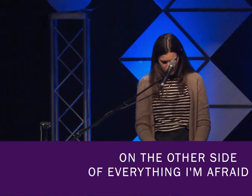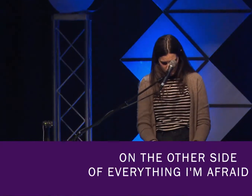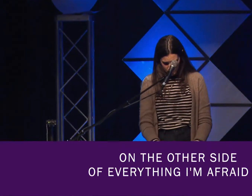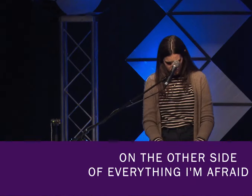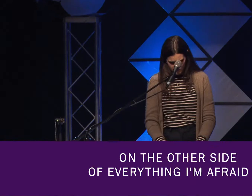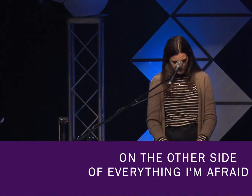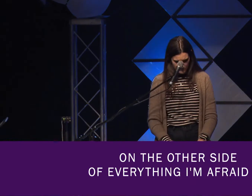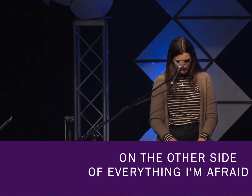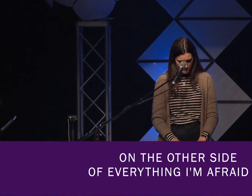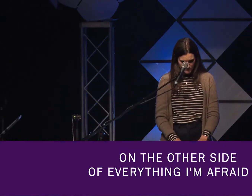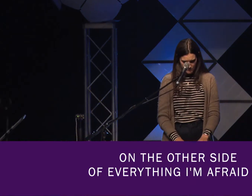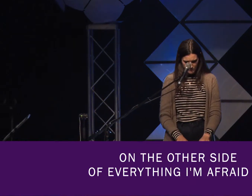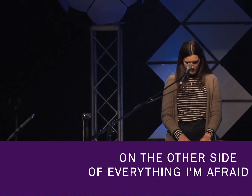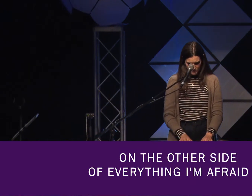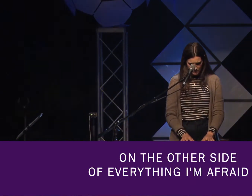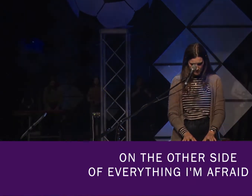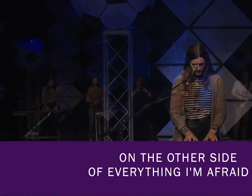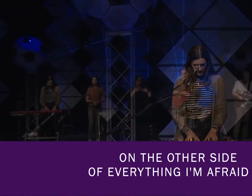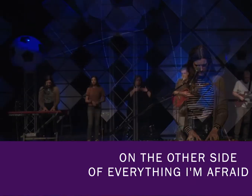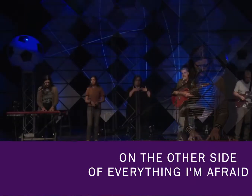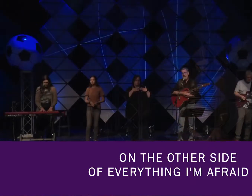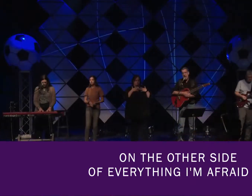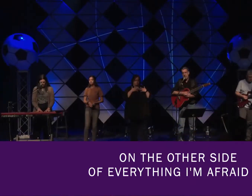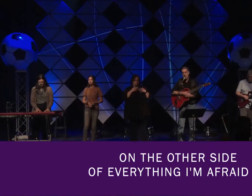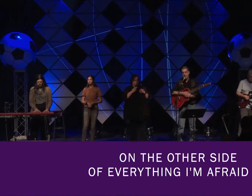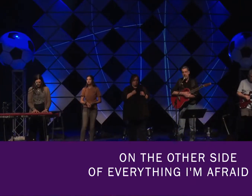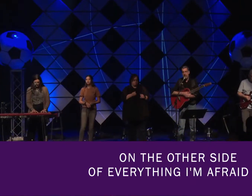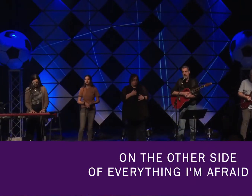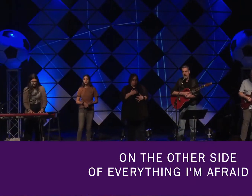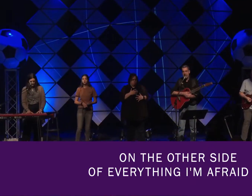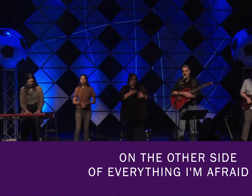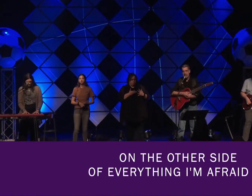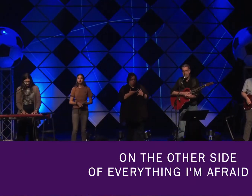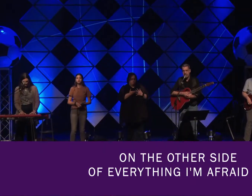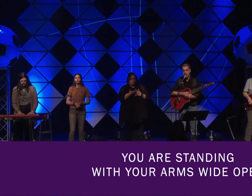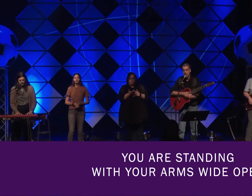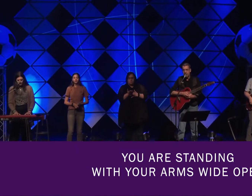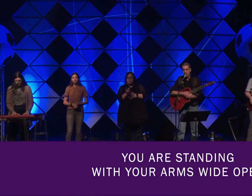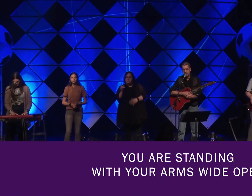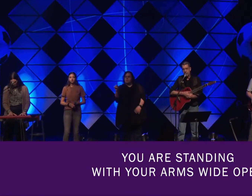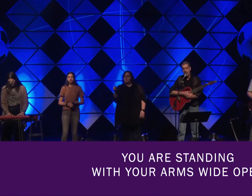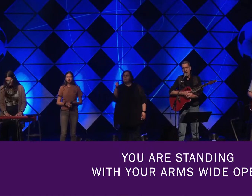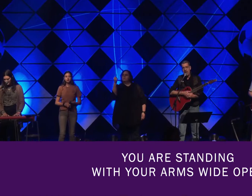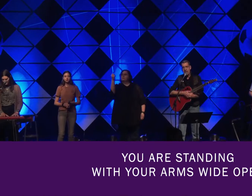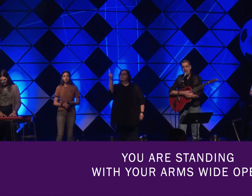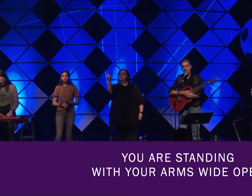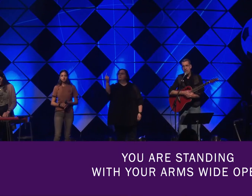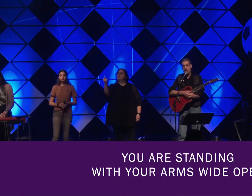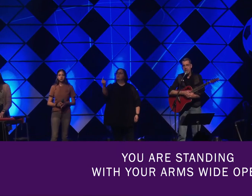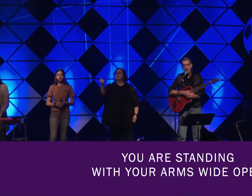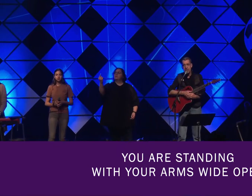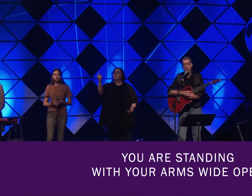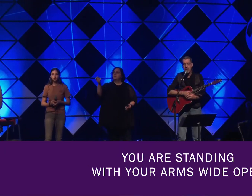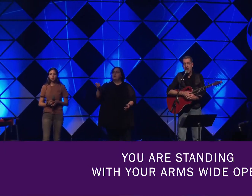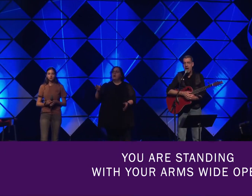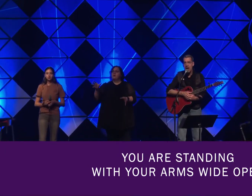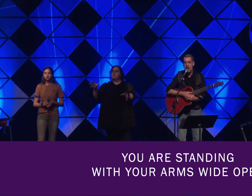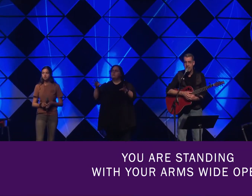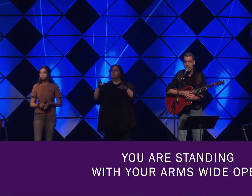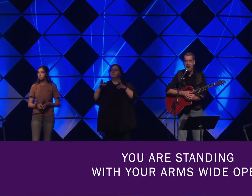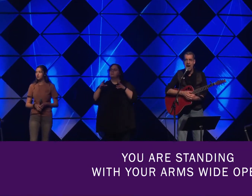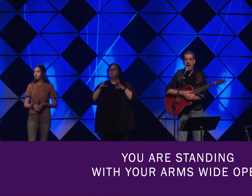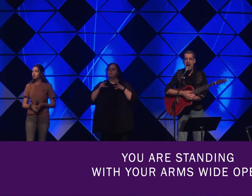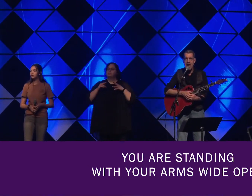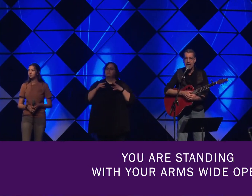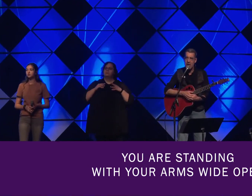And on the other side of everything I'm afraid of, you're standing with your